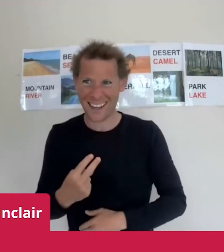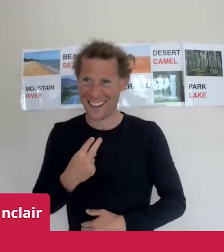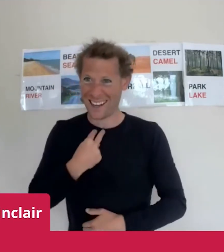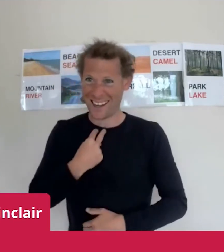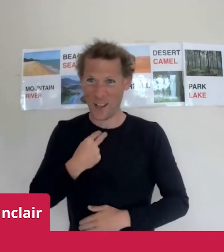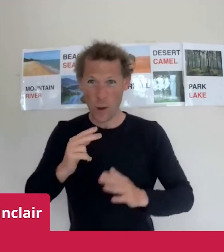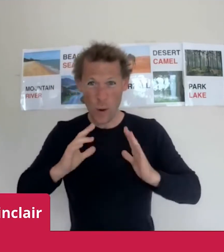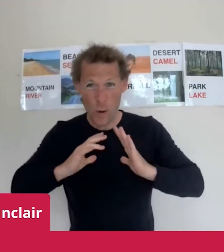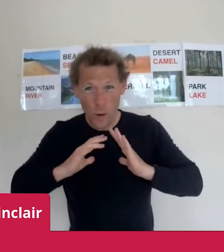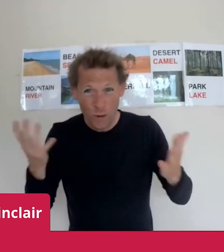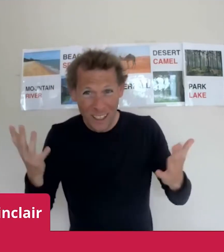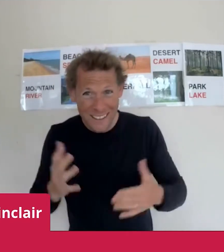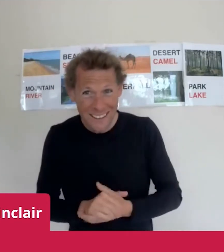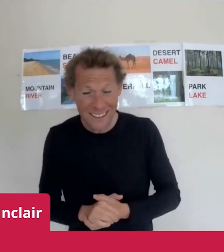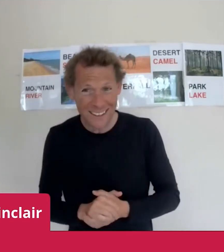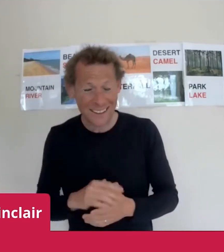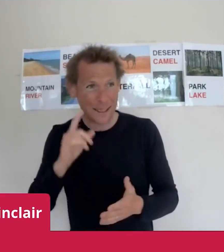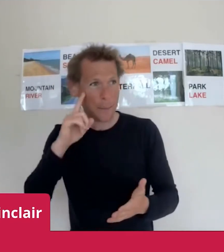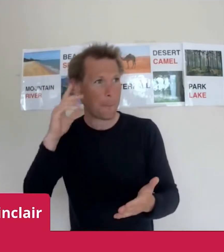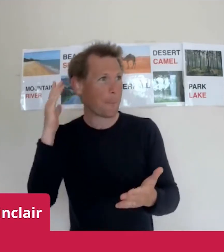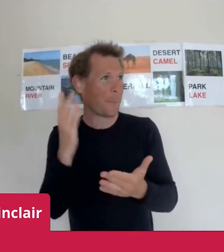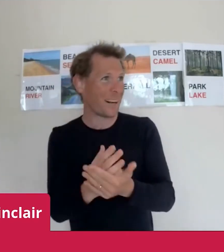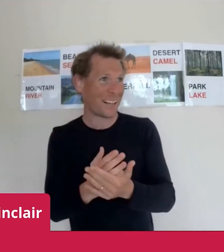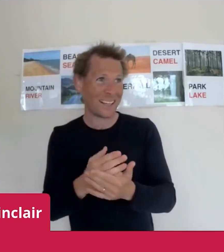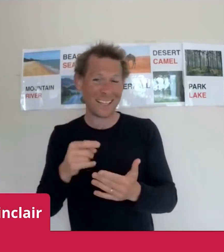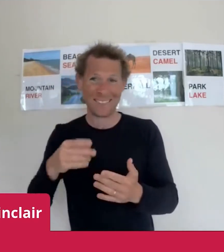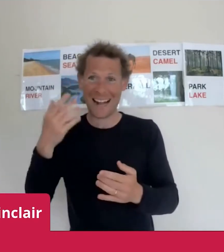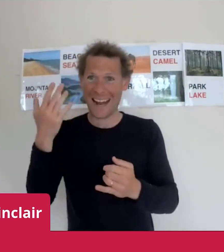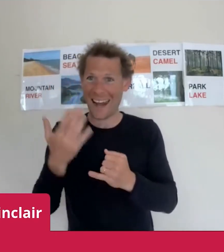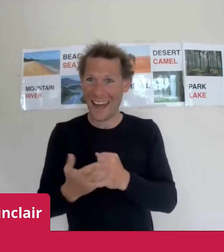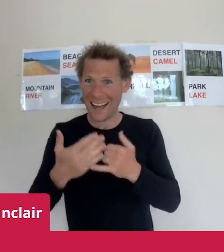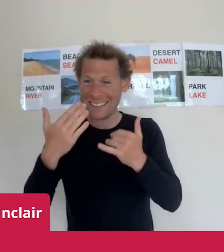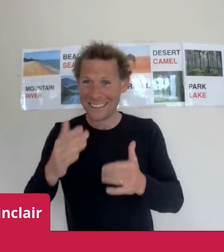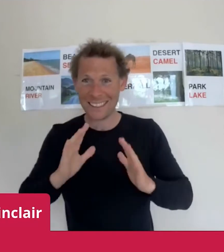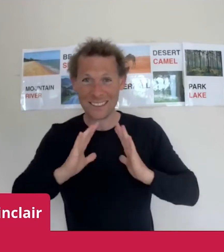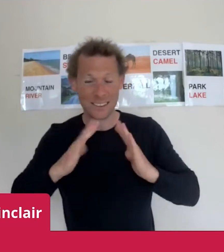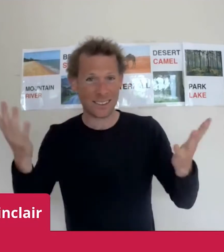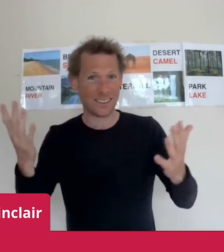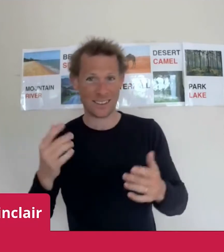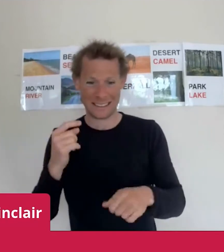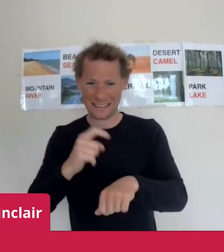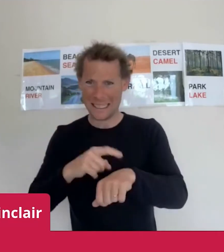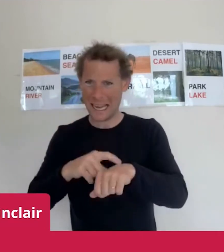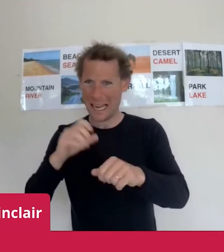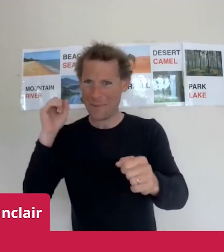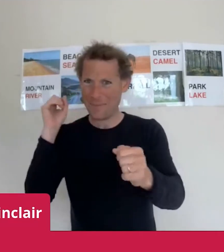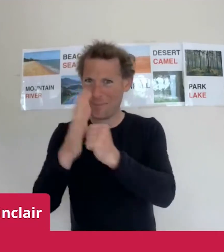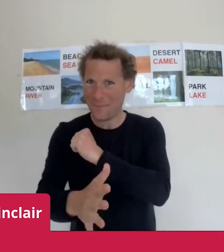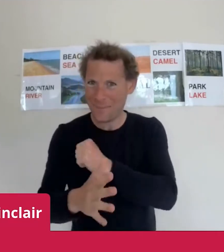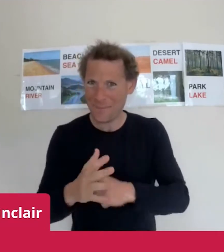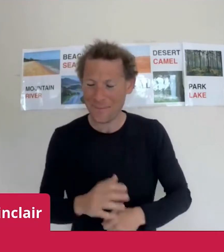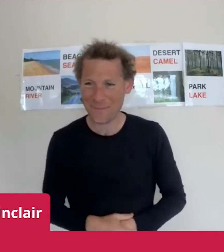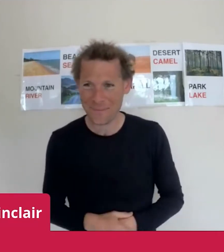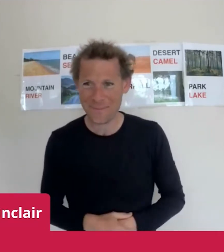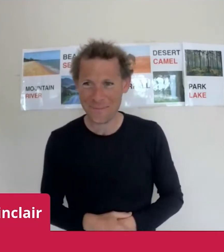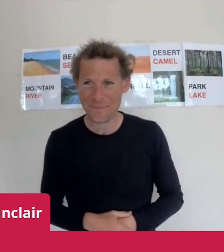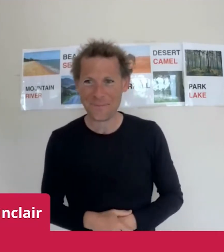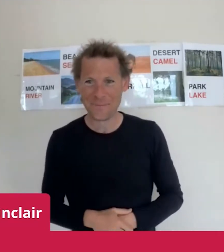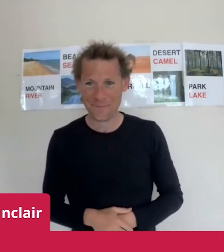and it's our final session. I can't believe it. It's so sad to think it's our final session already, and time has just flown